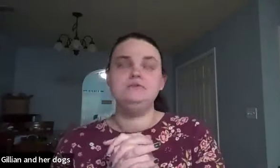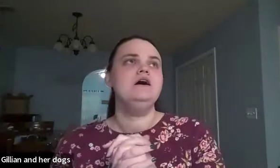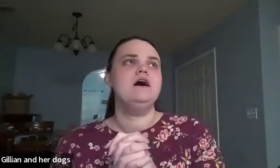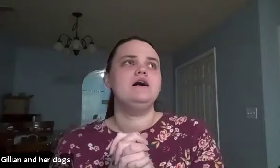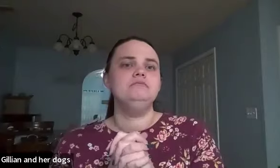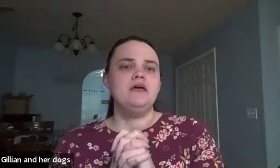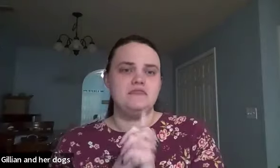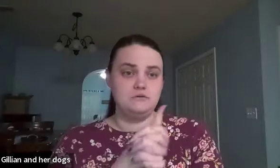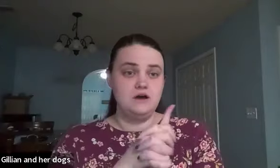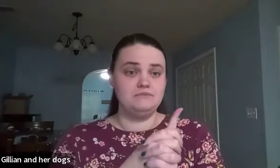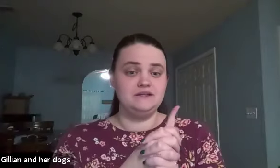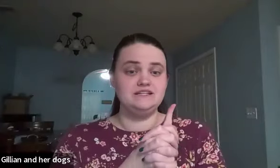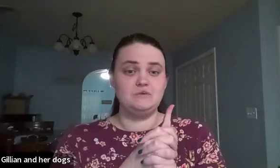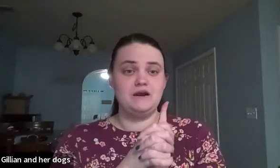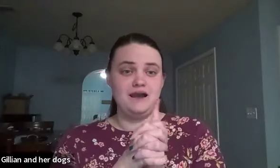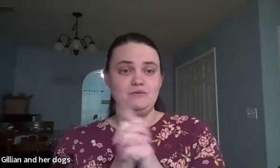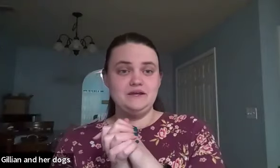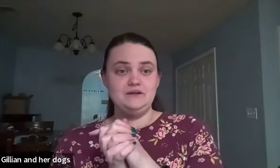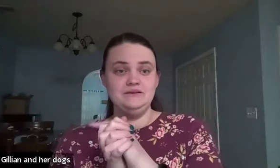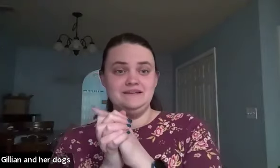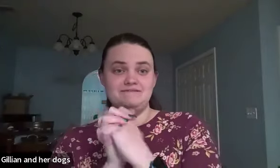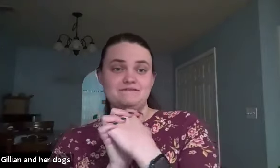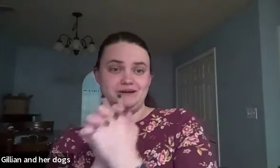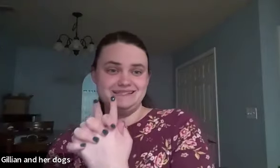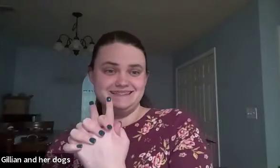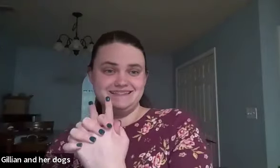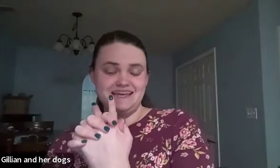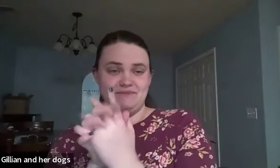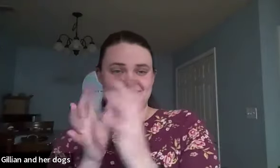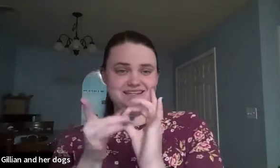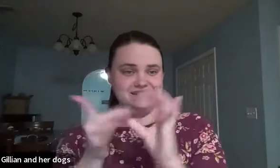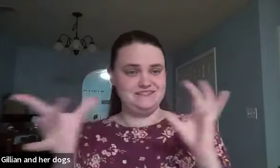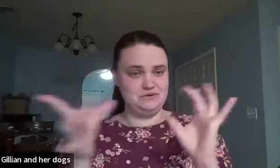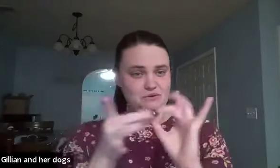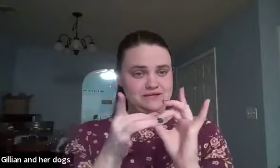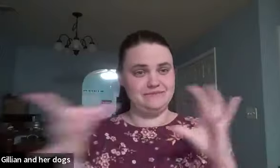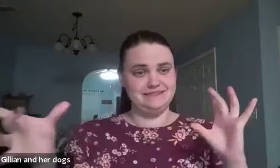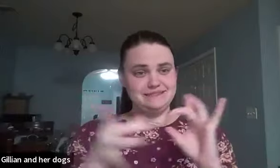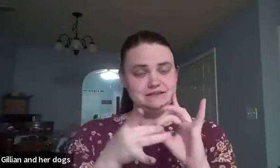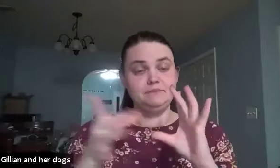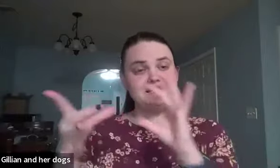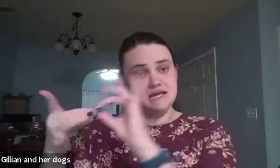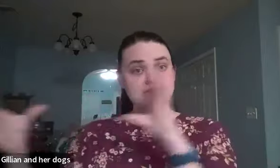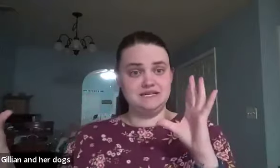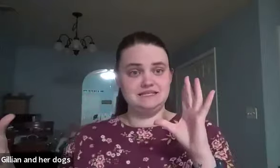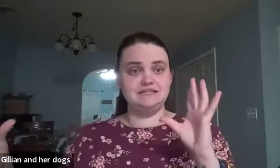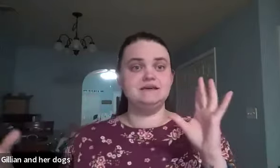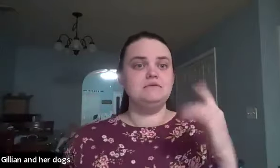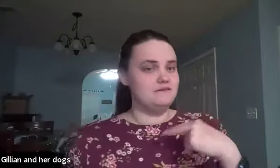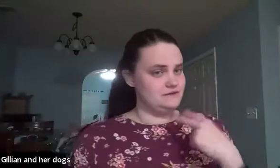go. That will happen is where I will voice and my signs don't always make sense. Like my signs make sense, my